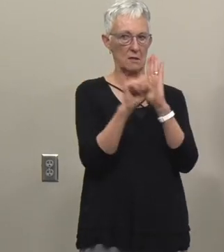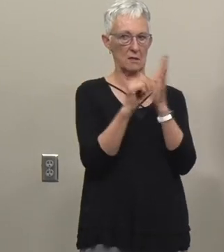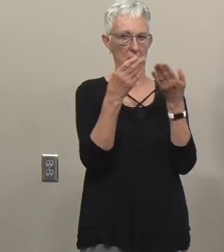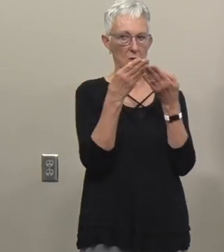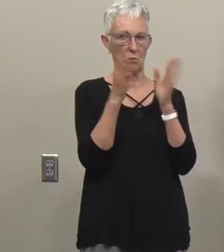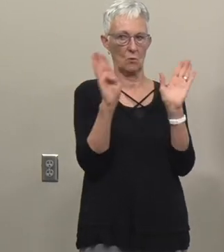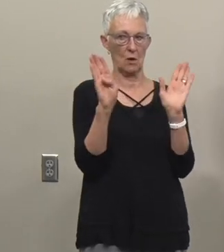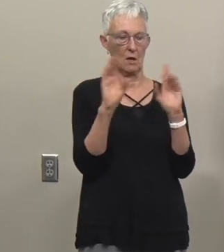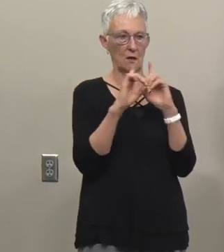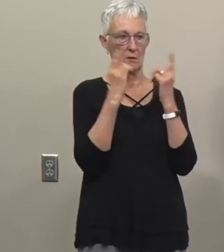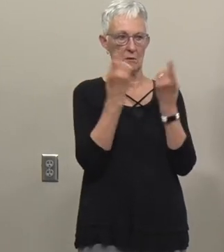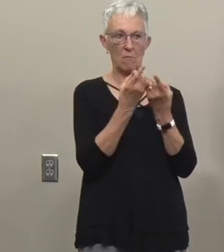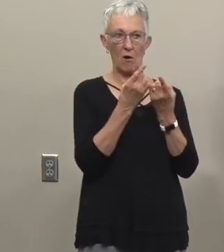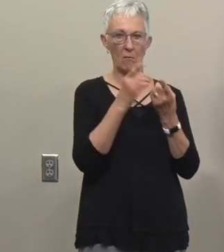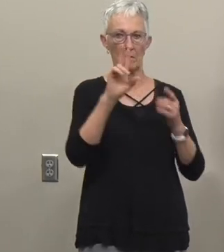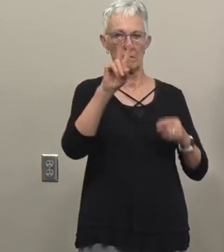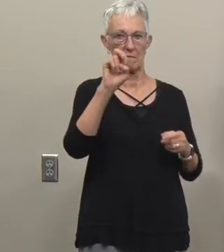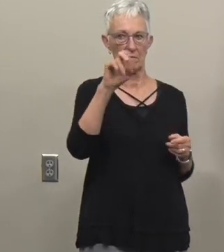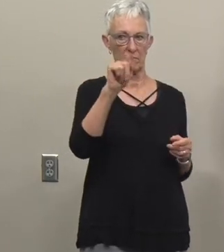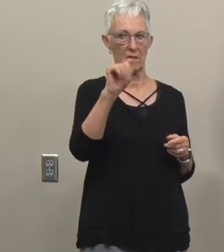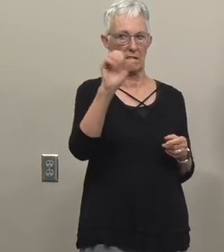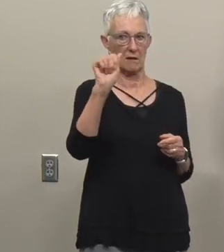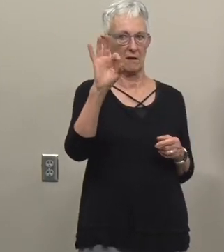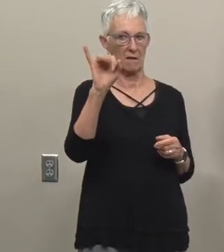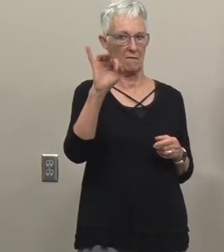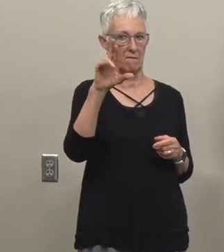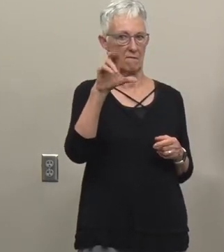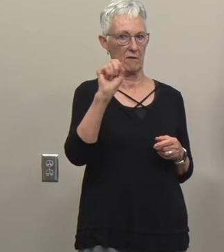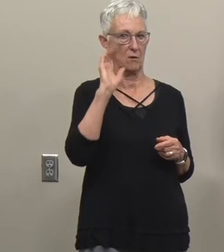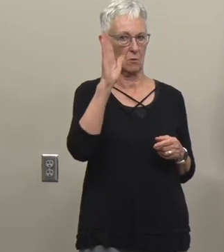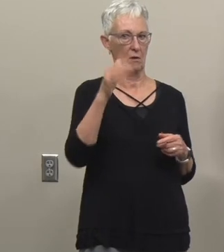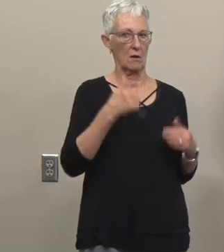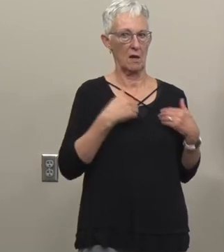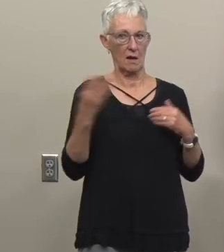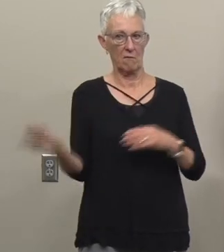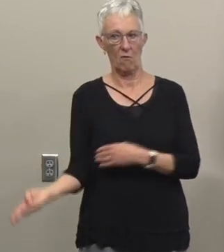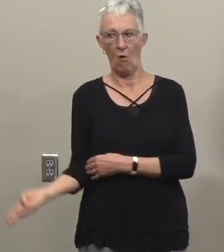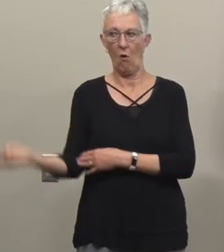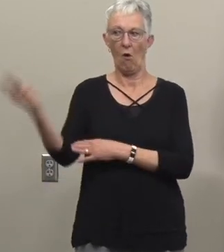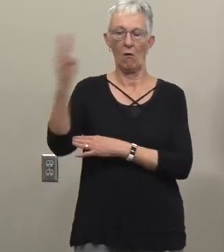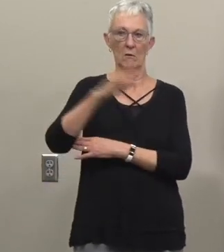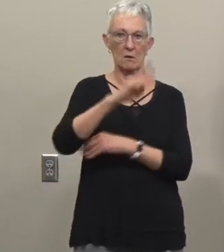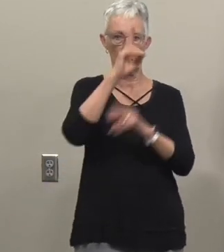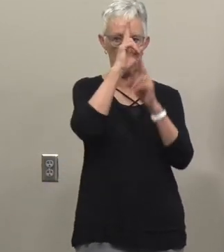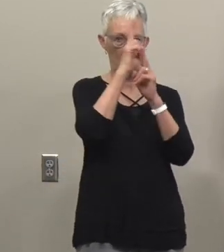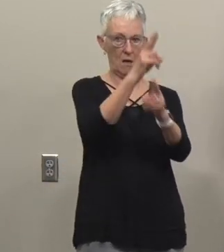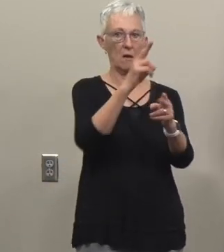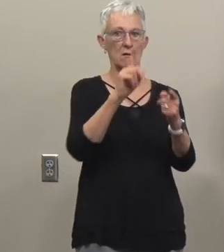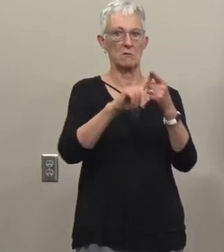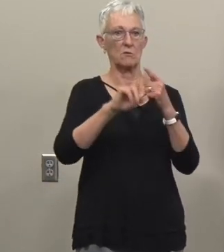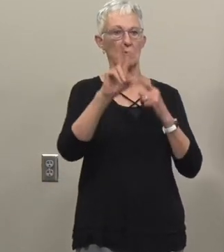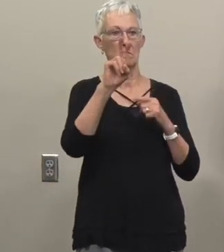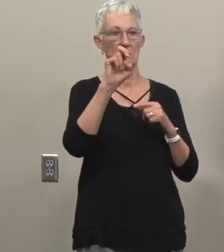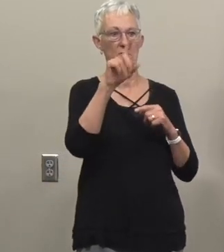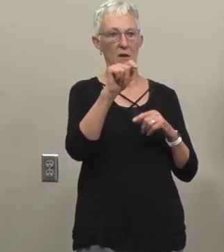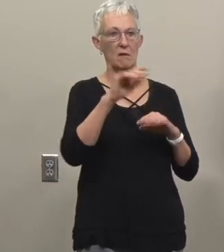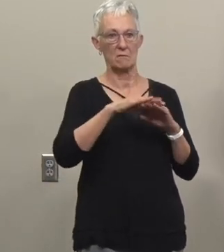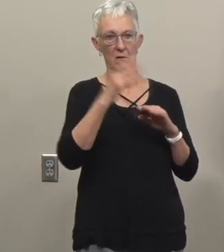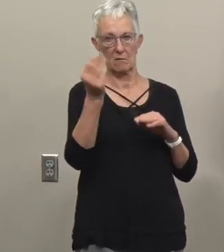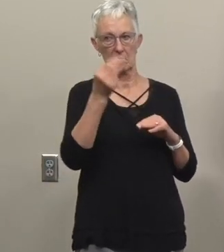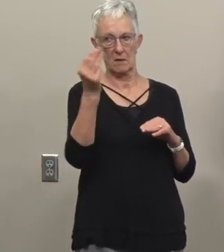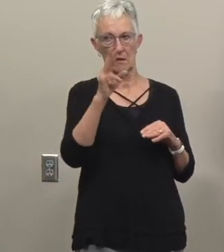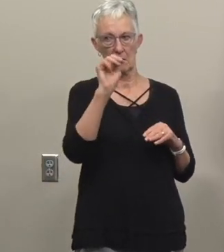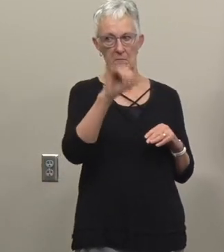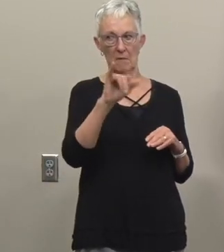Nebraska Department of Veterans Affairs will present an all-day salute to veterans Monday, May 25th. NET Television